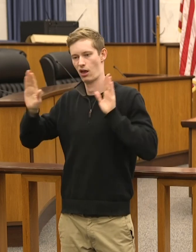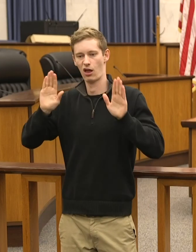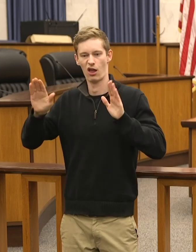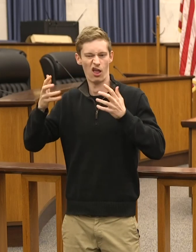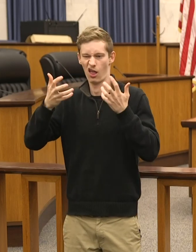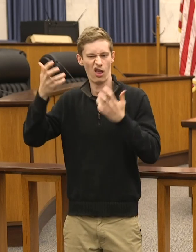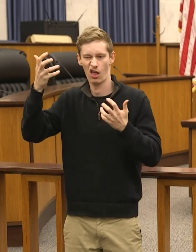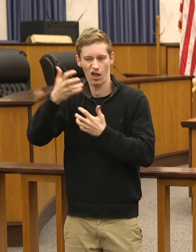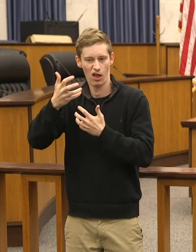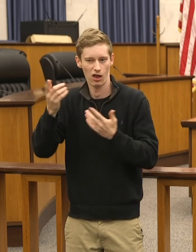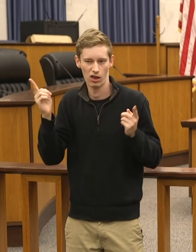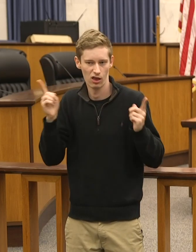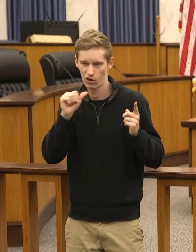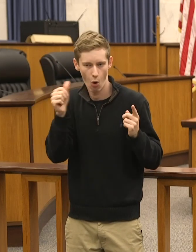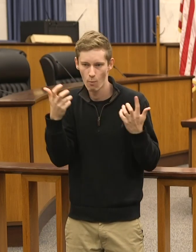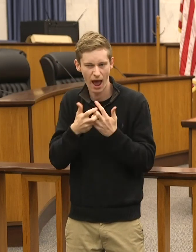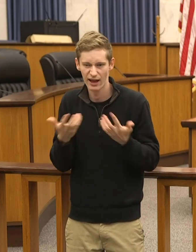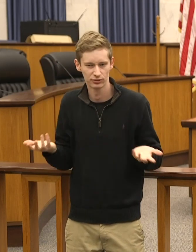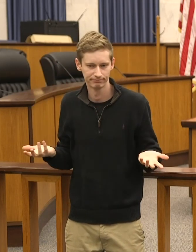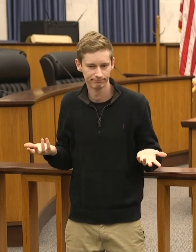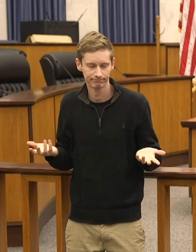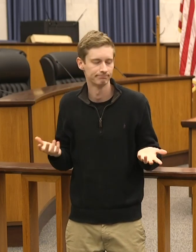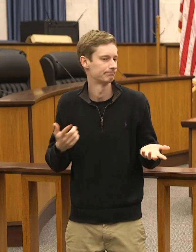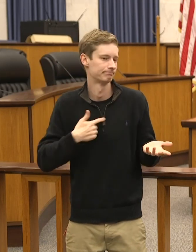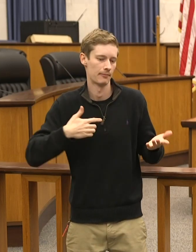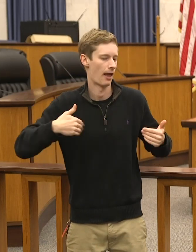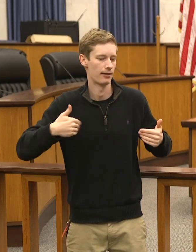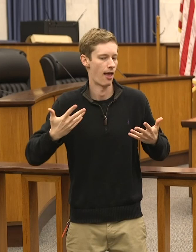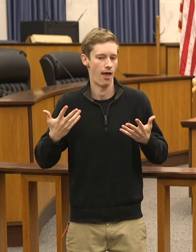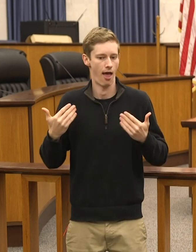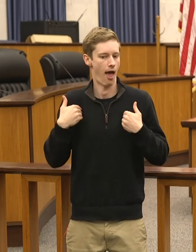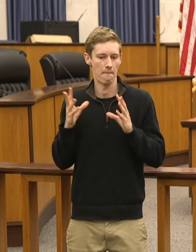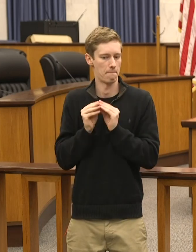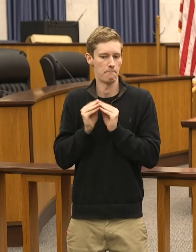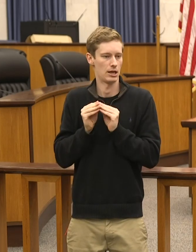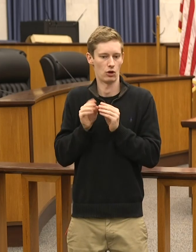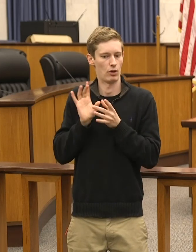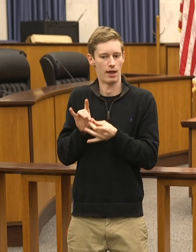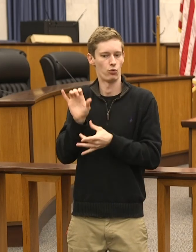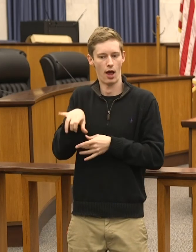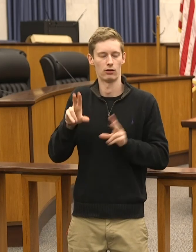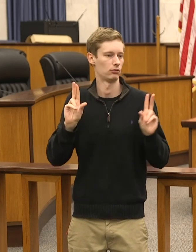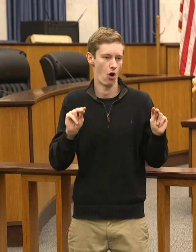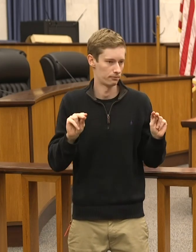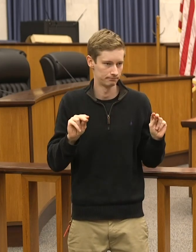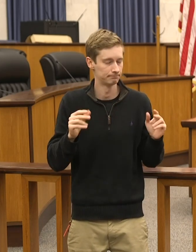being congruent, I guess you can say. I have not been briefed on it yet, but here's the deal. What I know, Ben, is